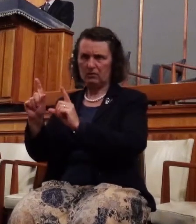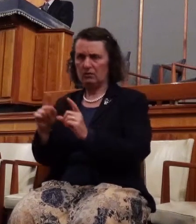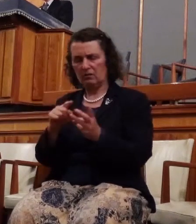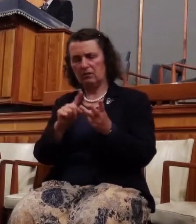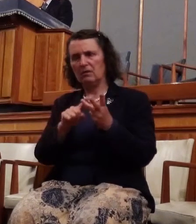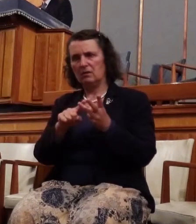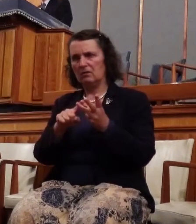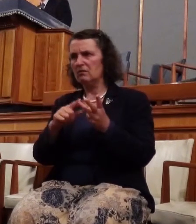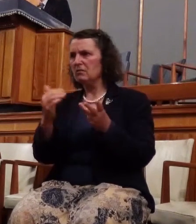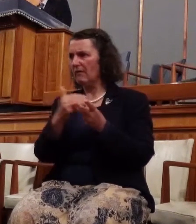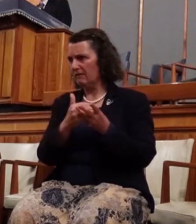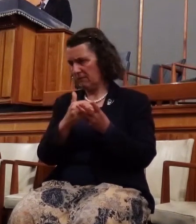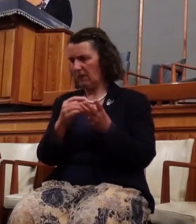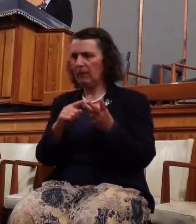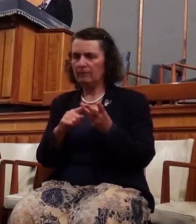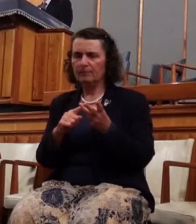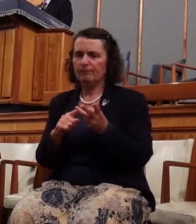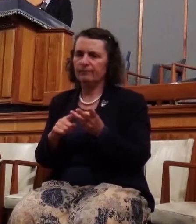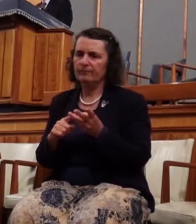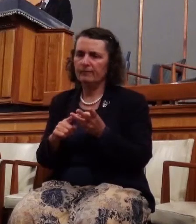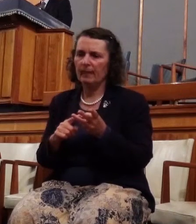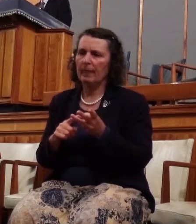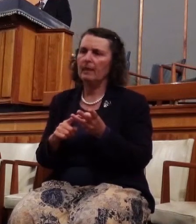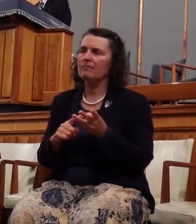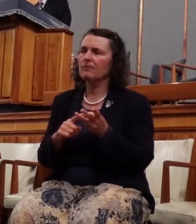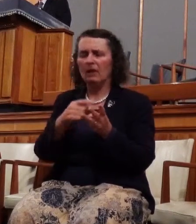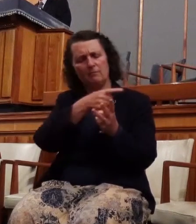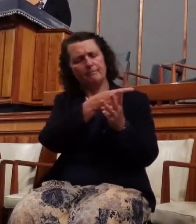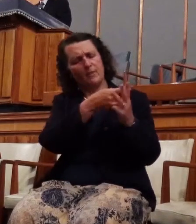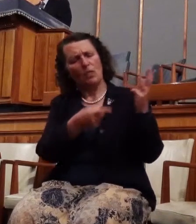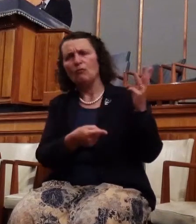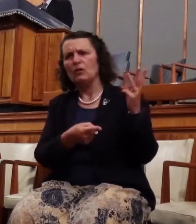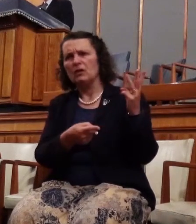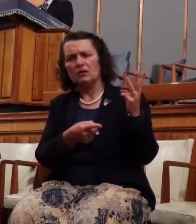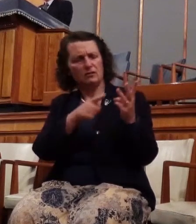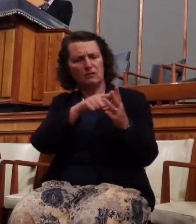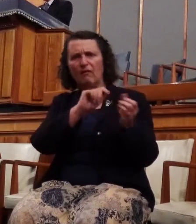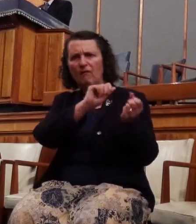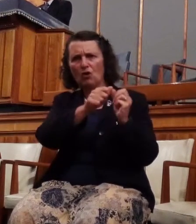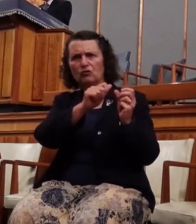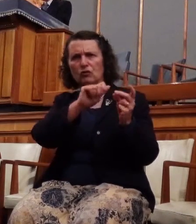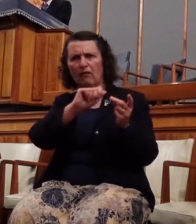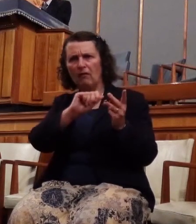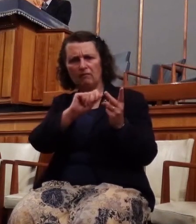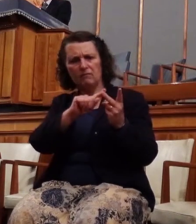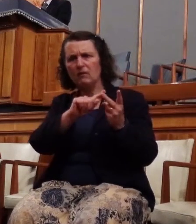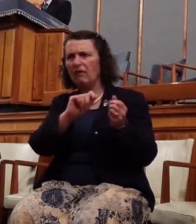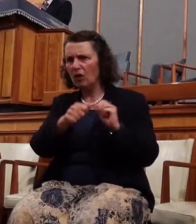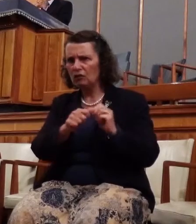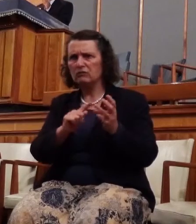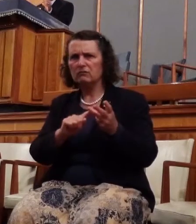you don't need me to remind you this, that all the three conversions, you can see all kinds of